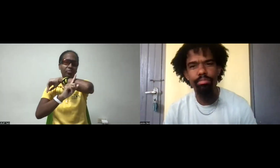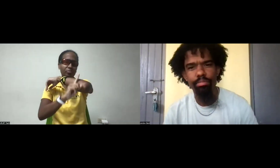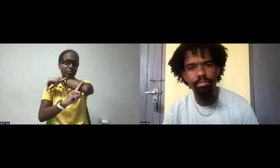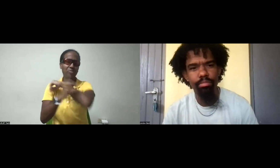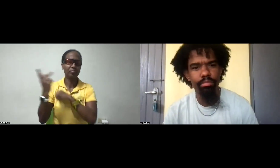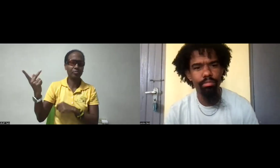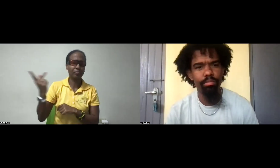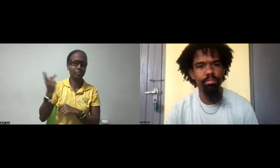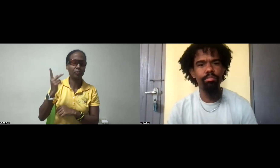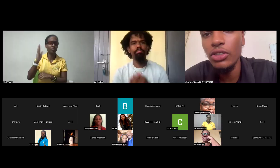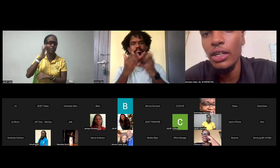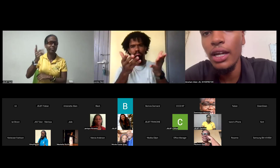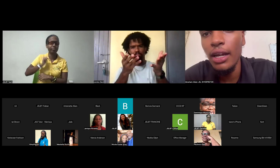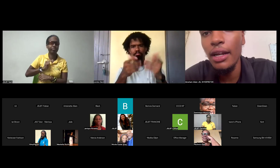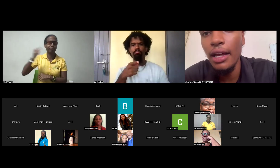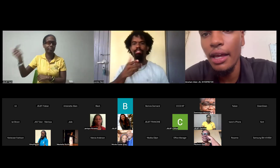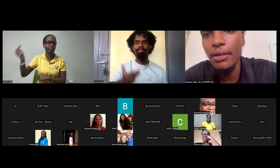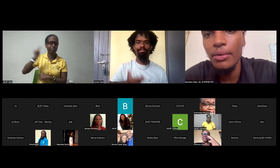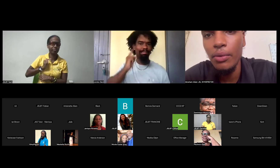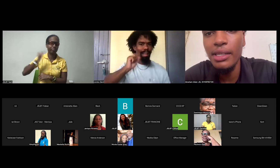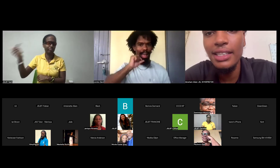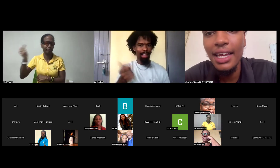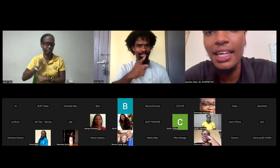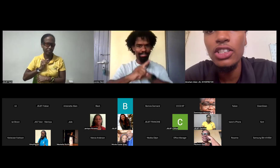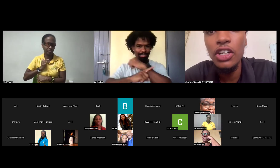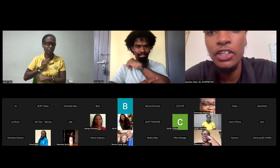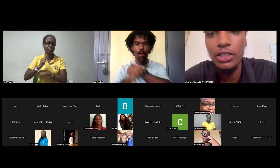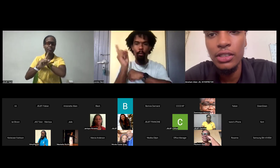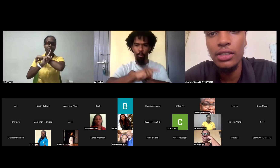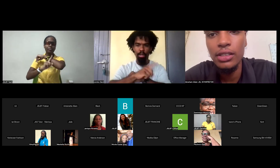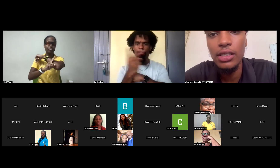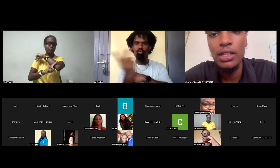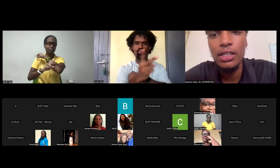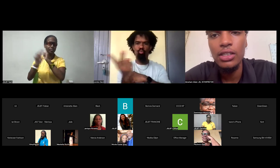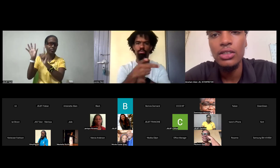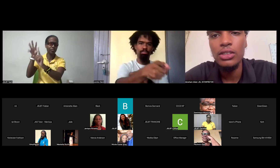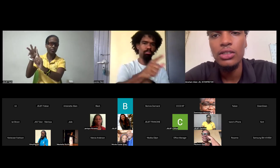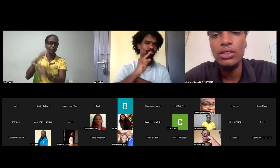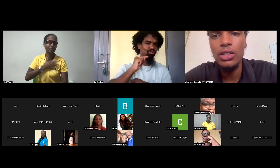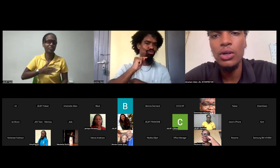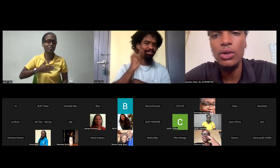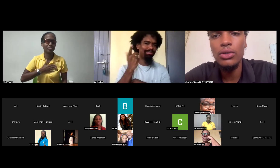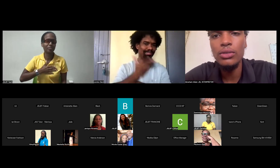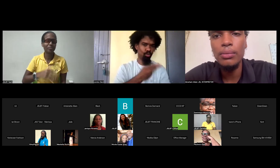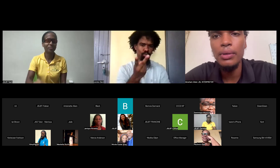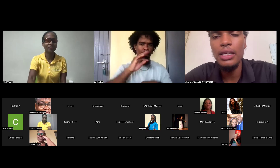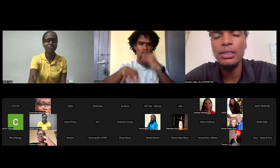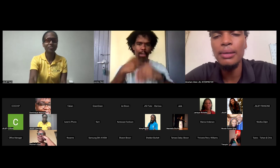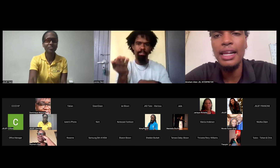ready. So Zandria and I will be taking turns. So please